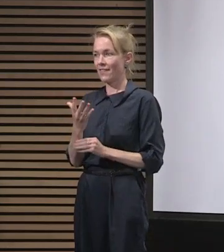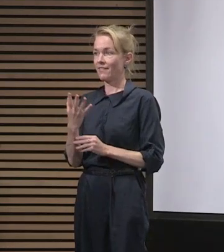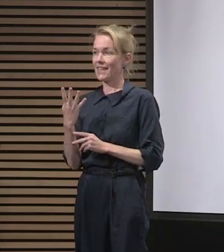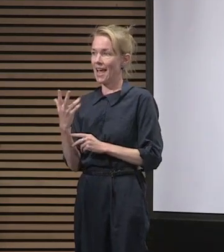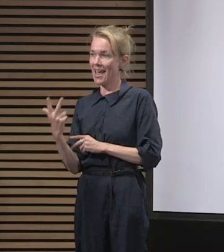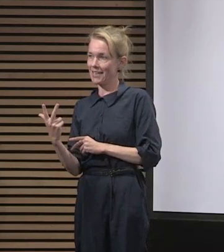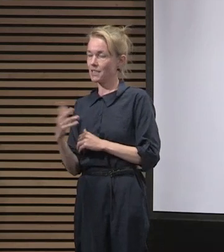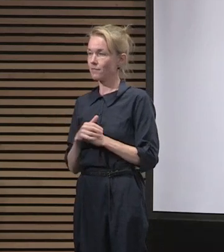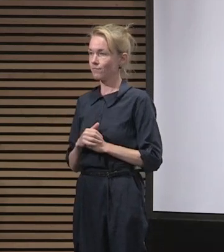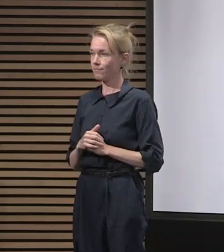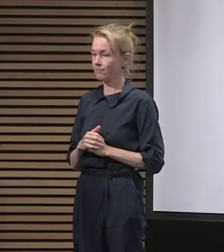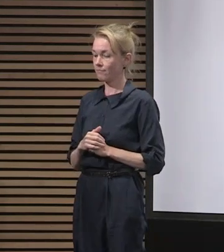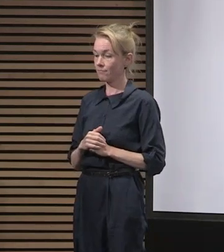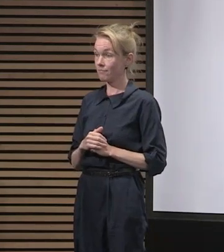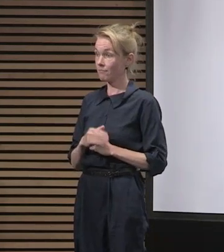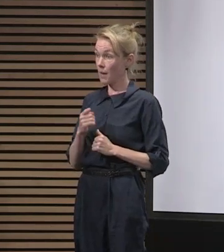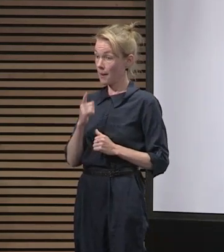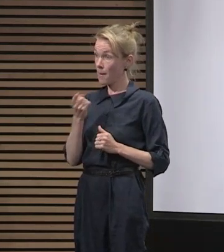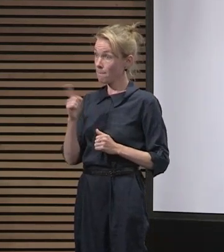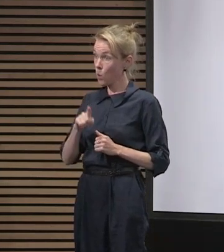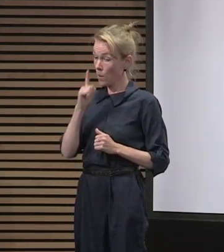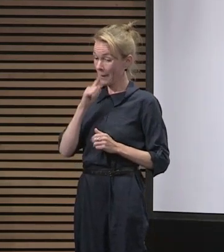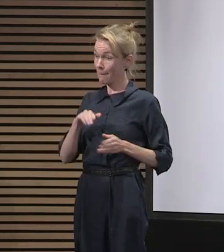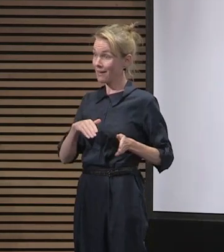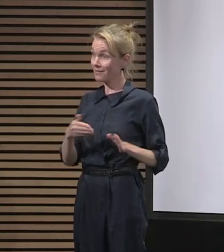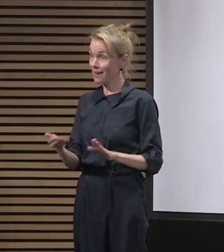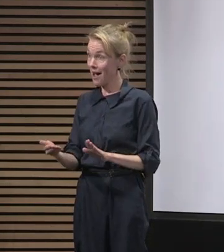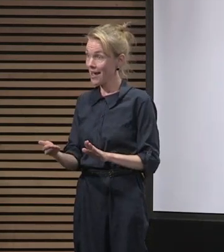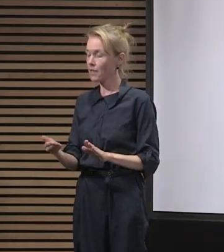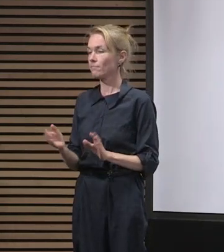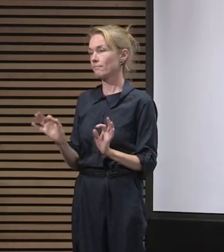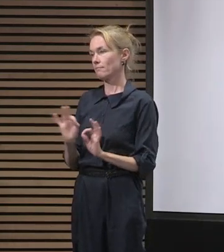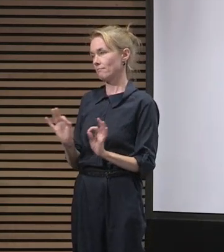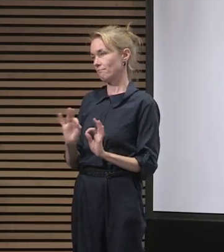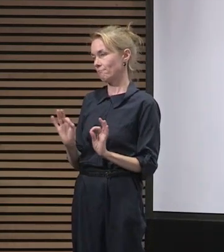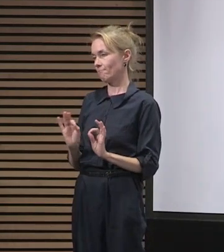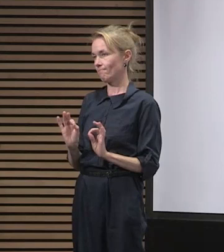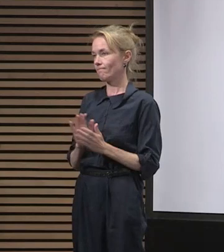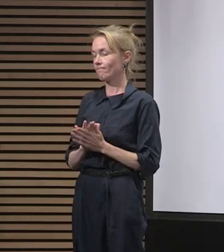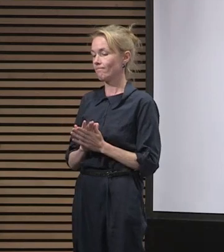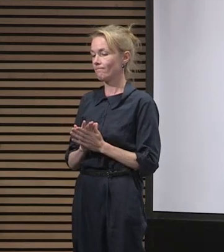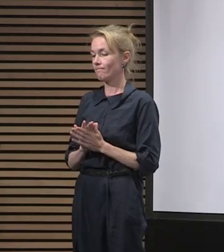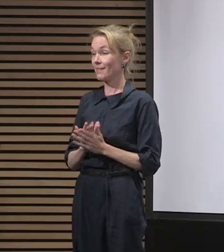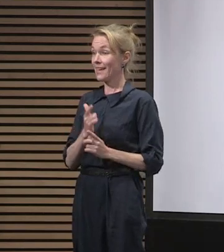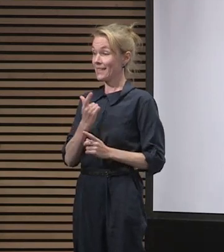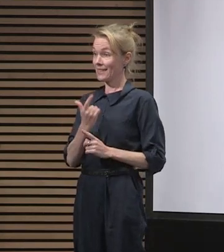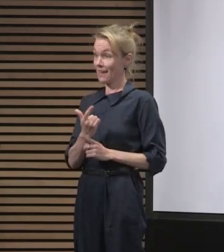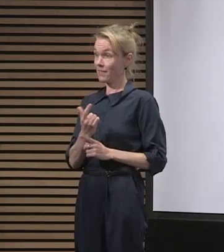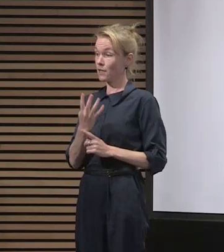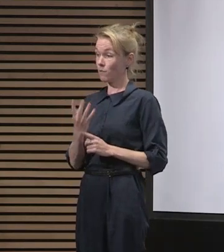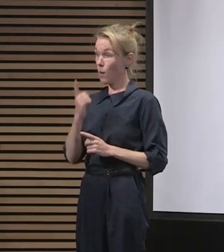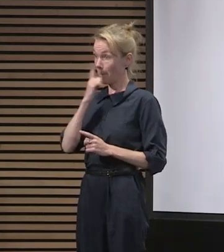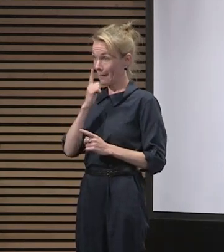deaths from COVID-19 to report, and we can now confirm that 74 people have recovered from